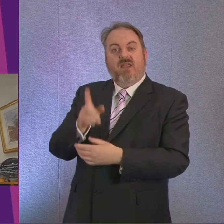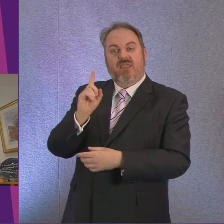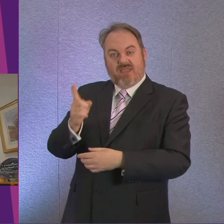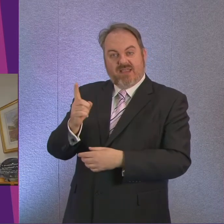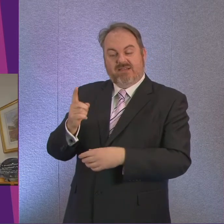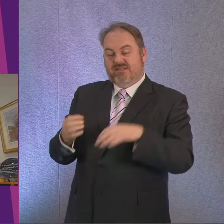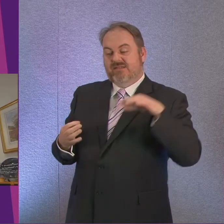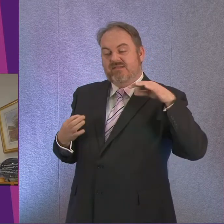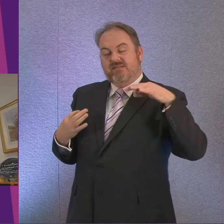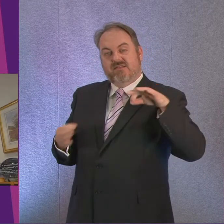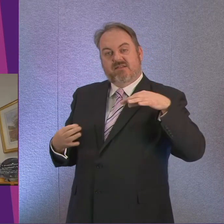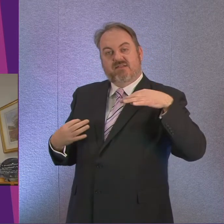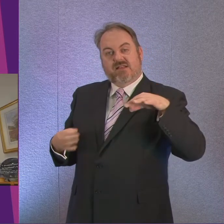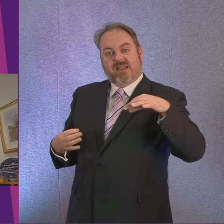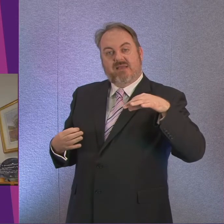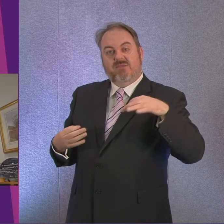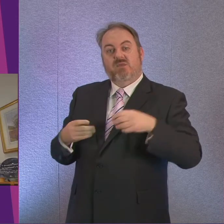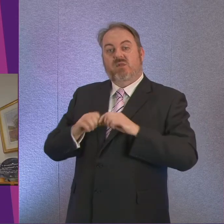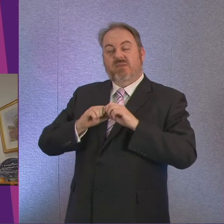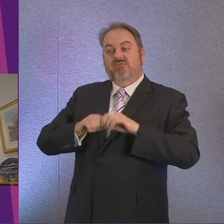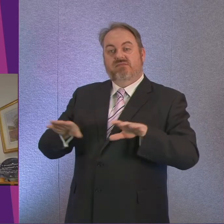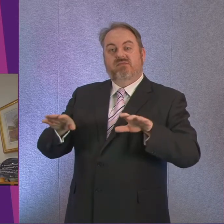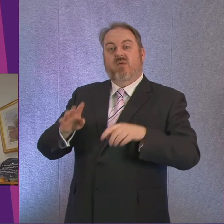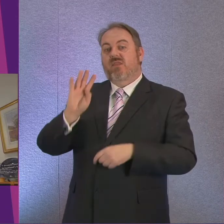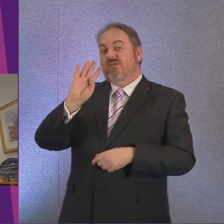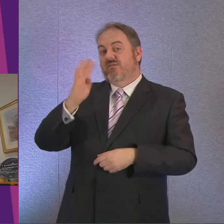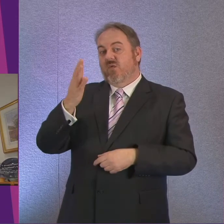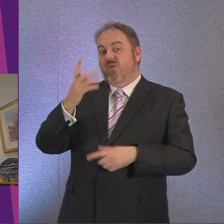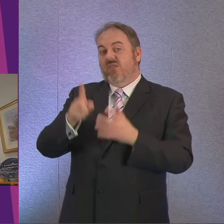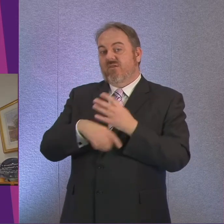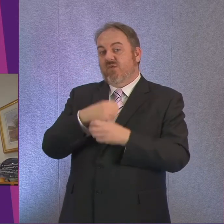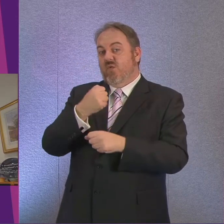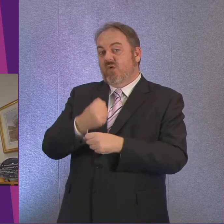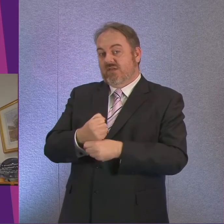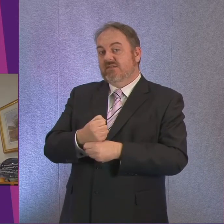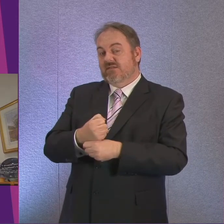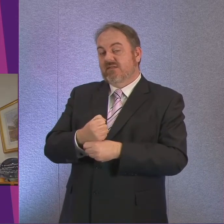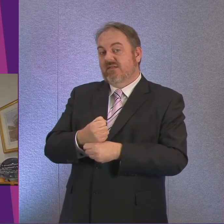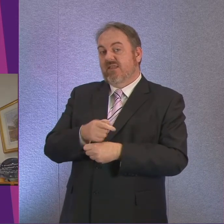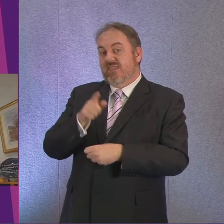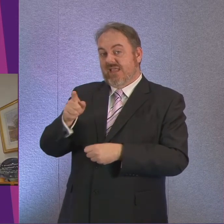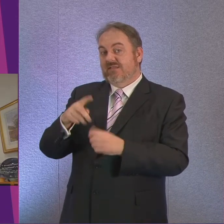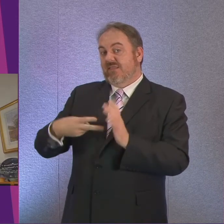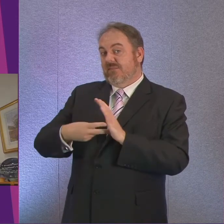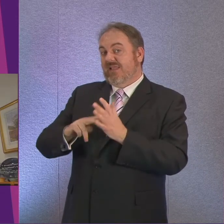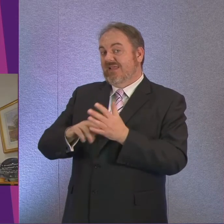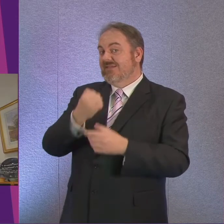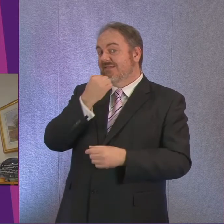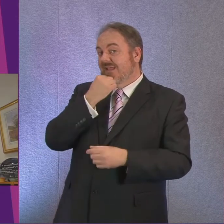issued on the 4th of August, which was always the date in which certification was designed to take place.